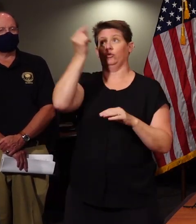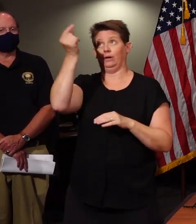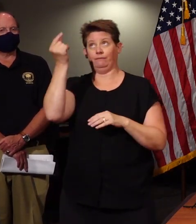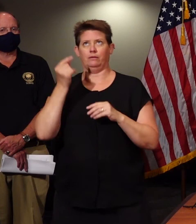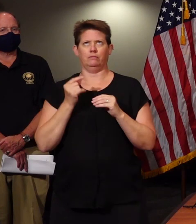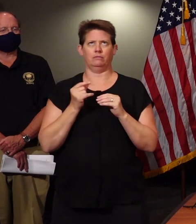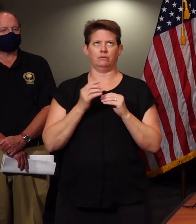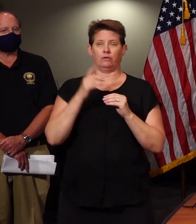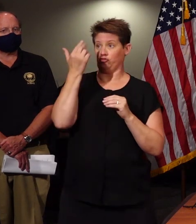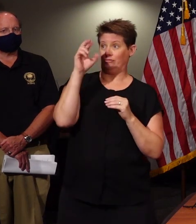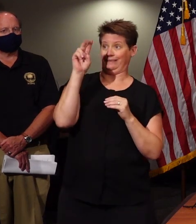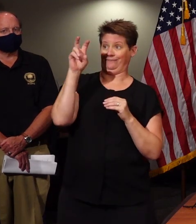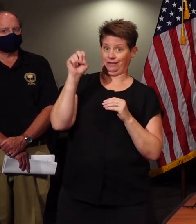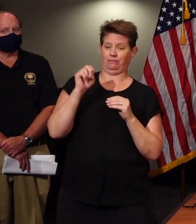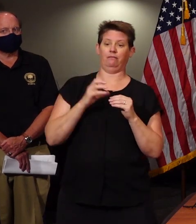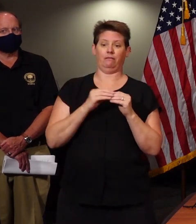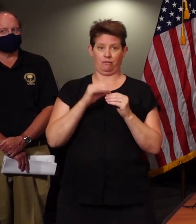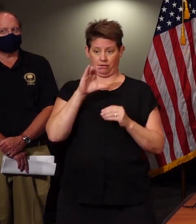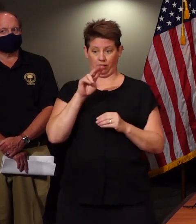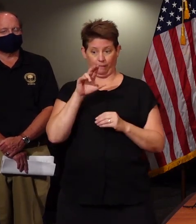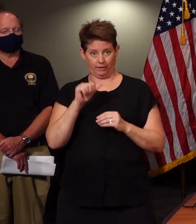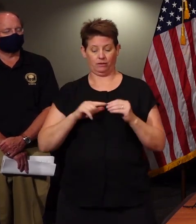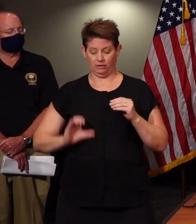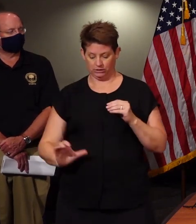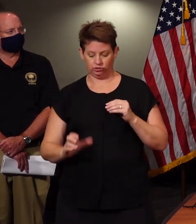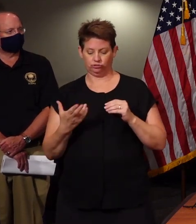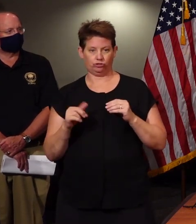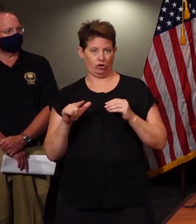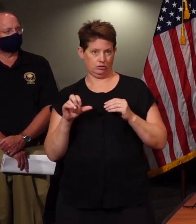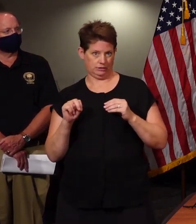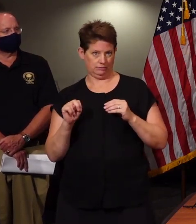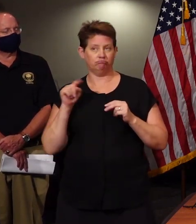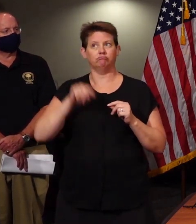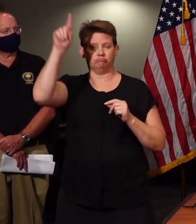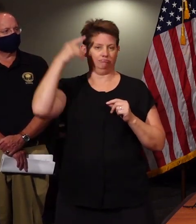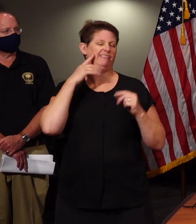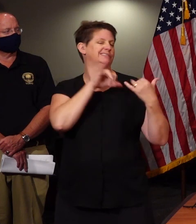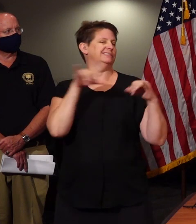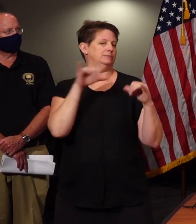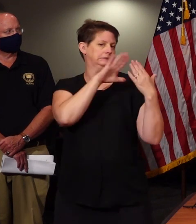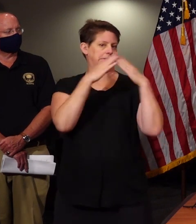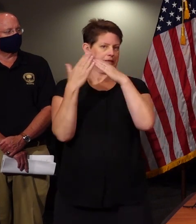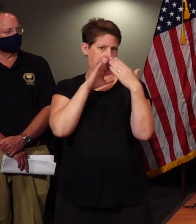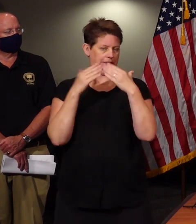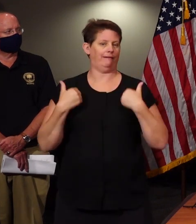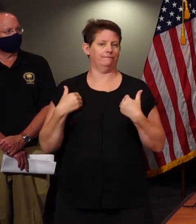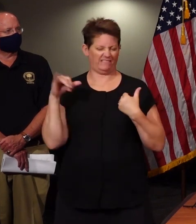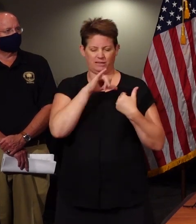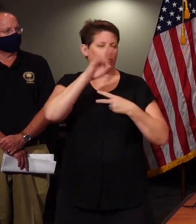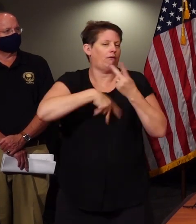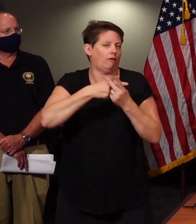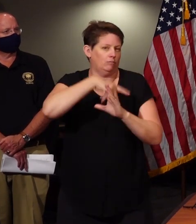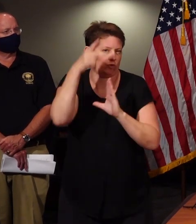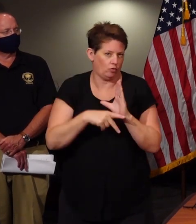and Charleston, and maybe other places, they have a similar citywide program. And I would urge people, if you don't